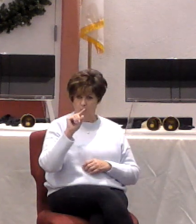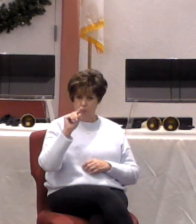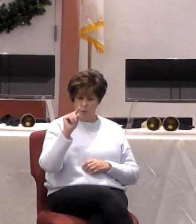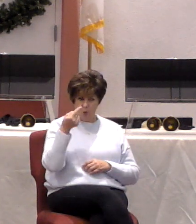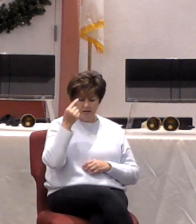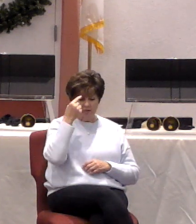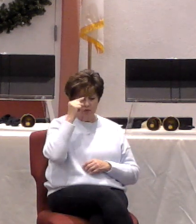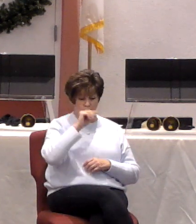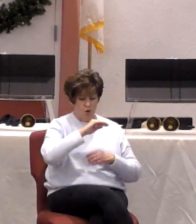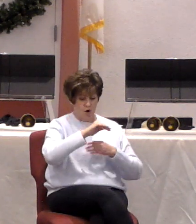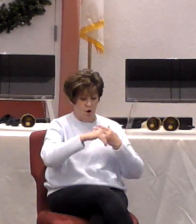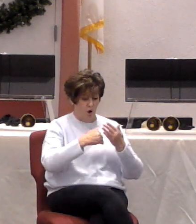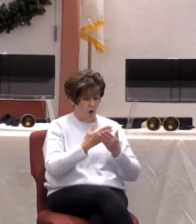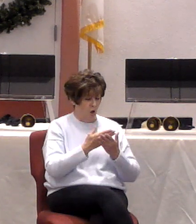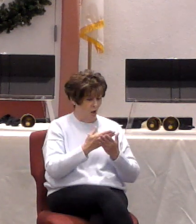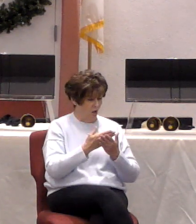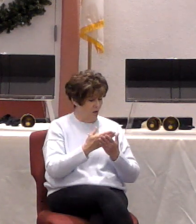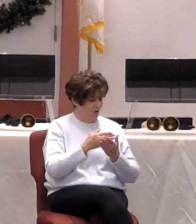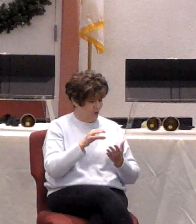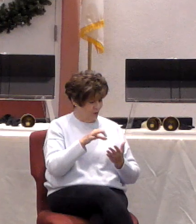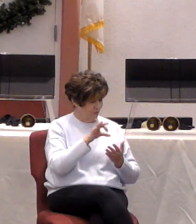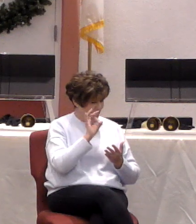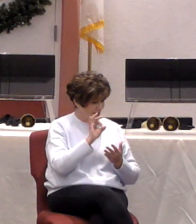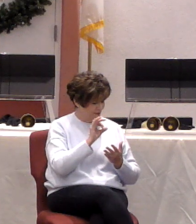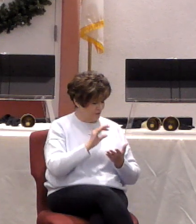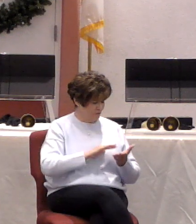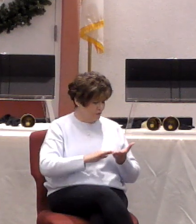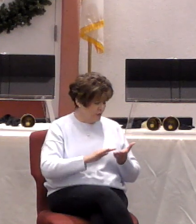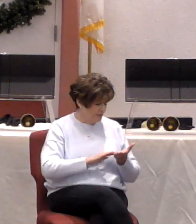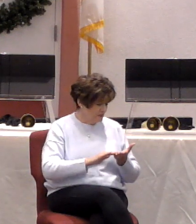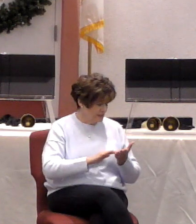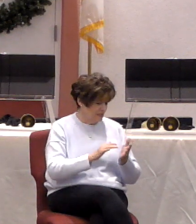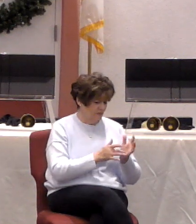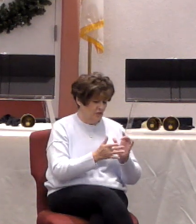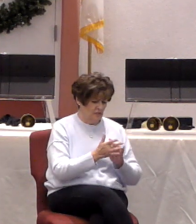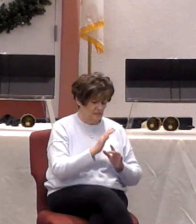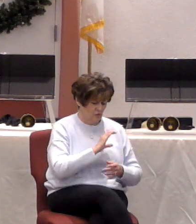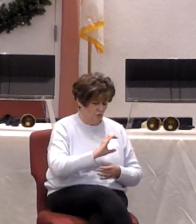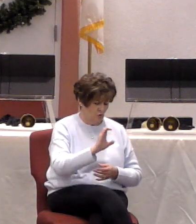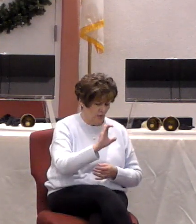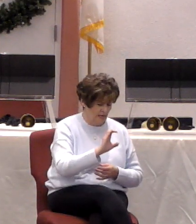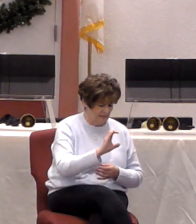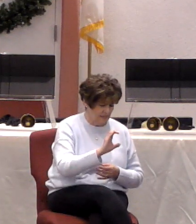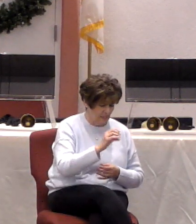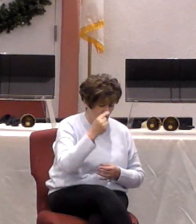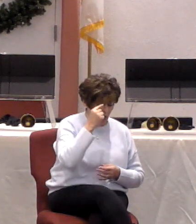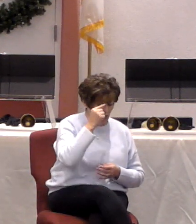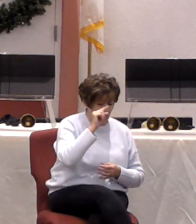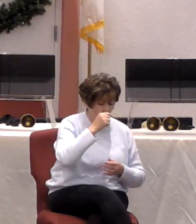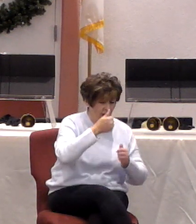And you'll discover that the forgiveness of Jesus Christ that was made available in all that he did for us was a once for